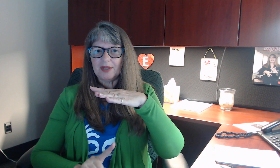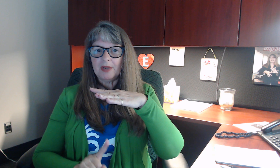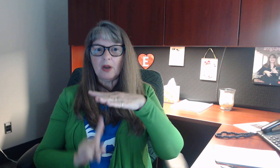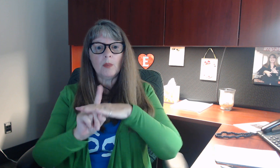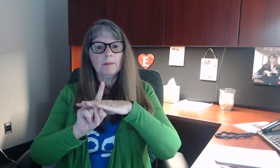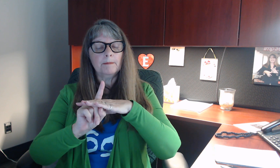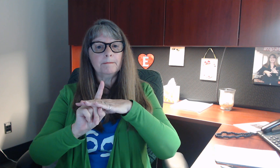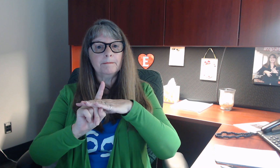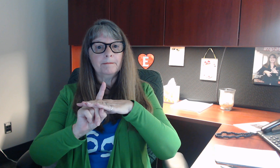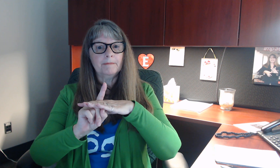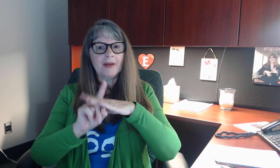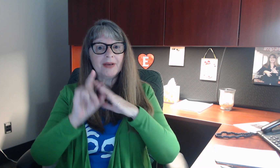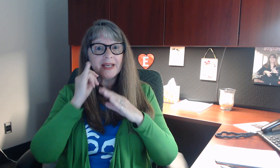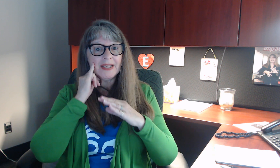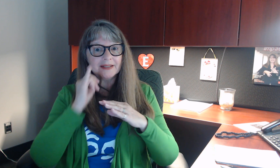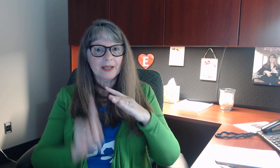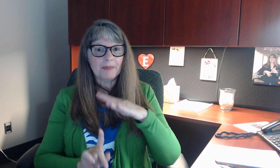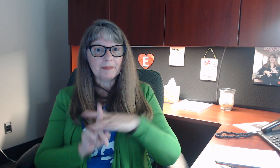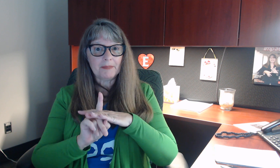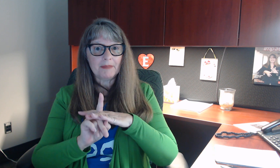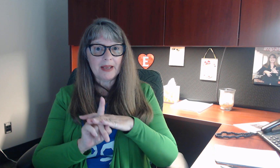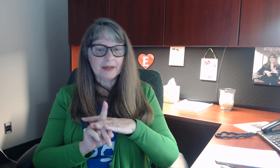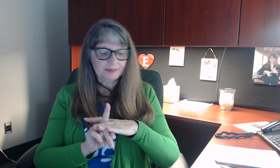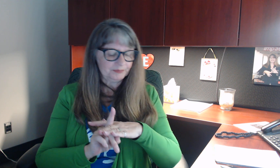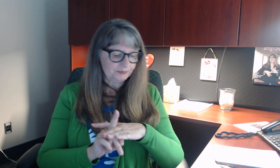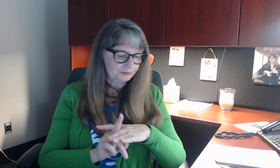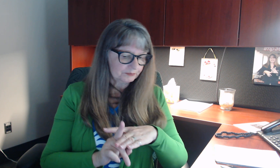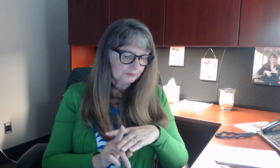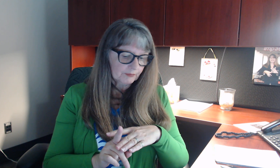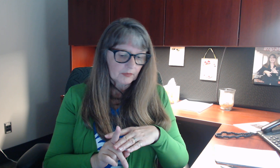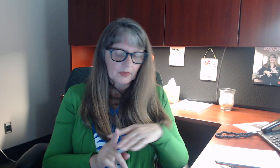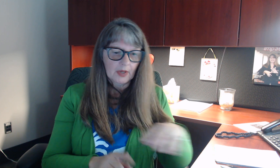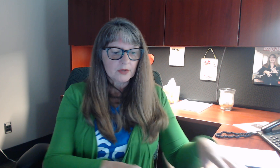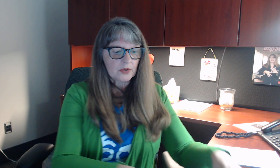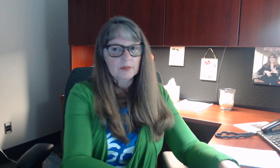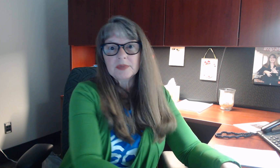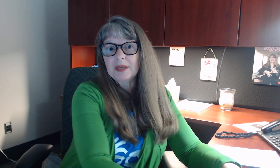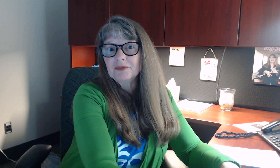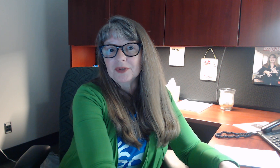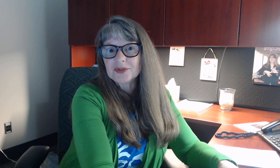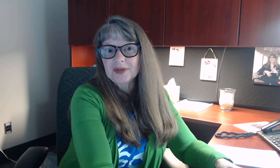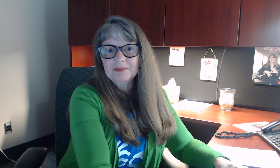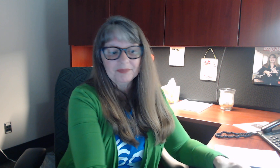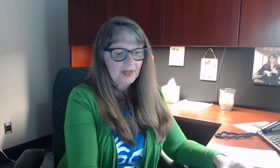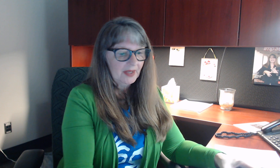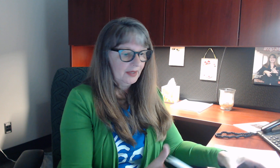and I have an idea. It popped up in my head. So same difference, right?